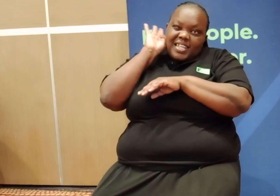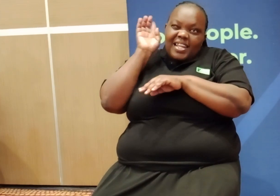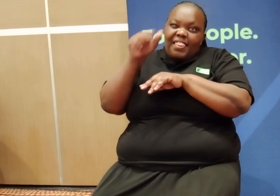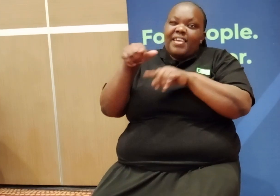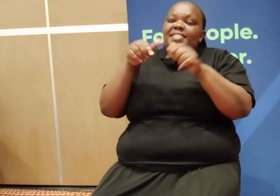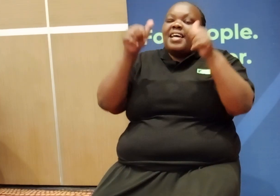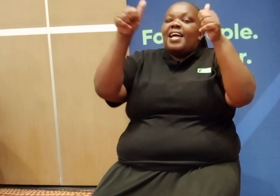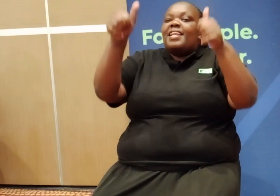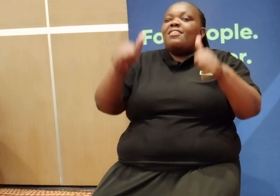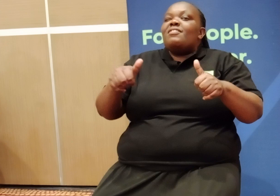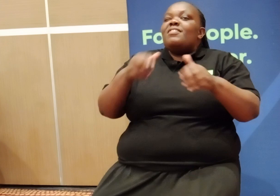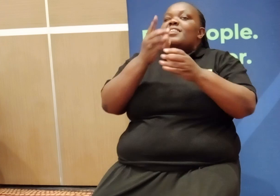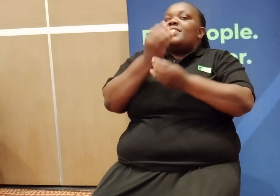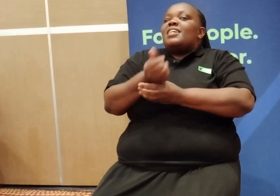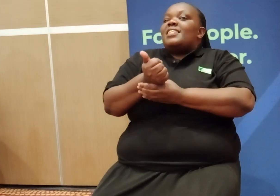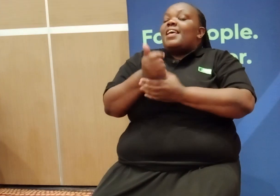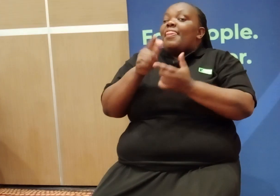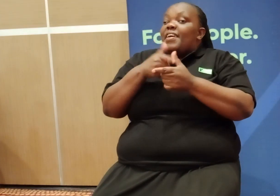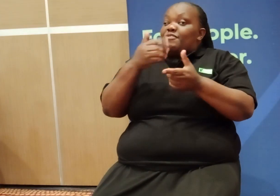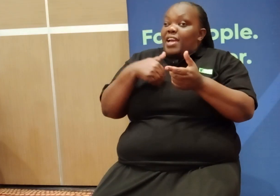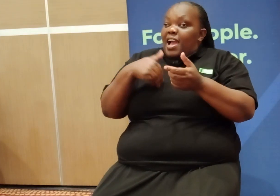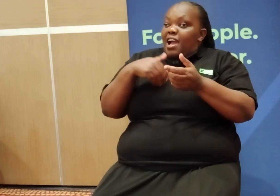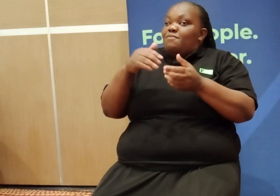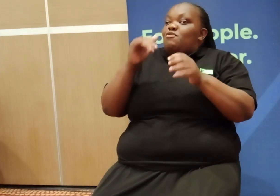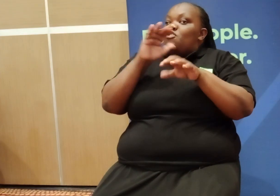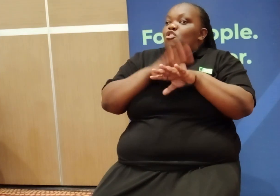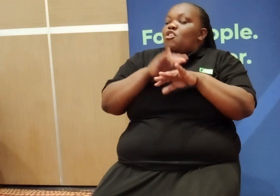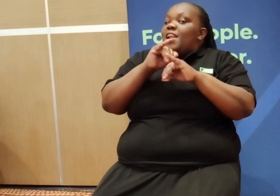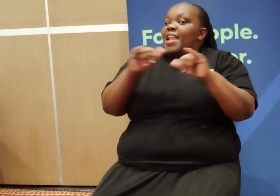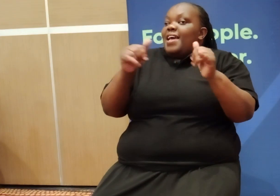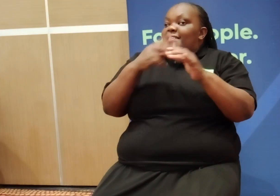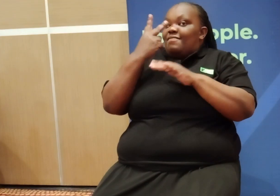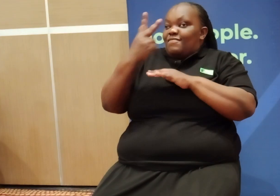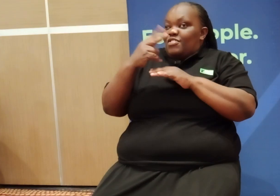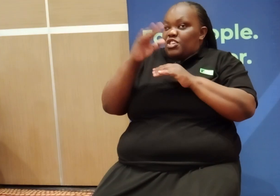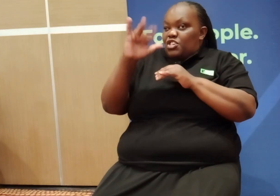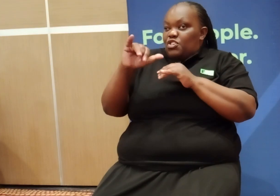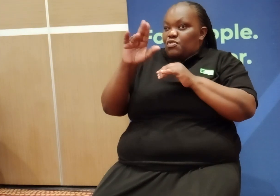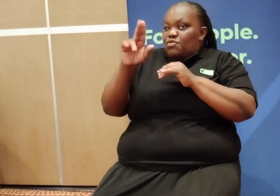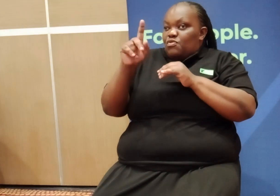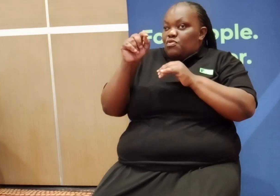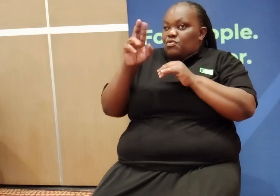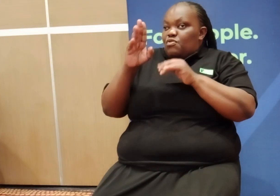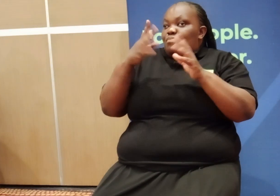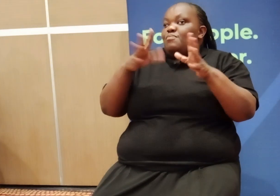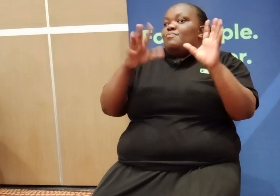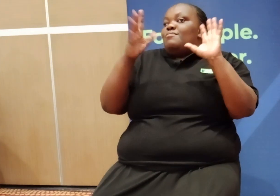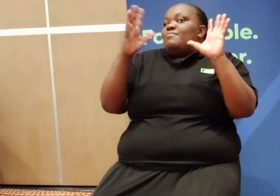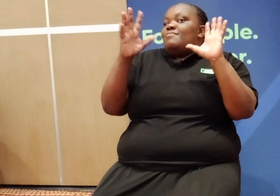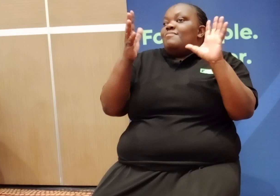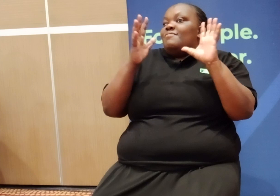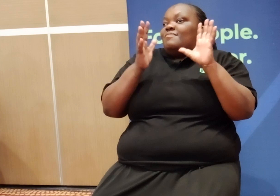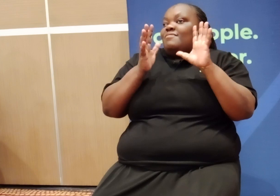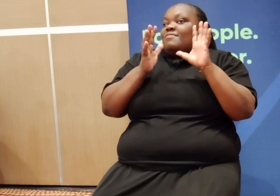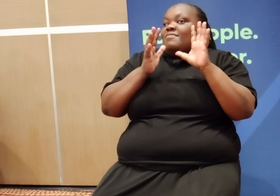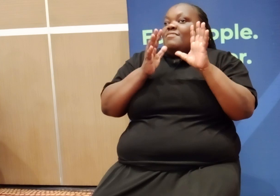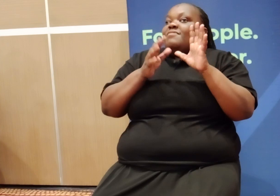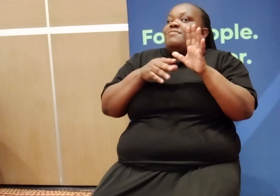announcements of our results. So we have online viewers from YouTube. Let's clap for them. From Zoom, let's clap